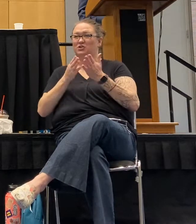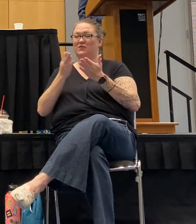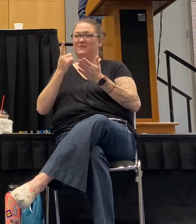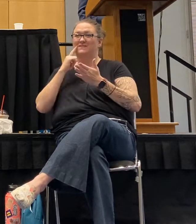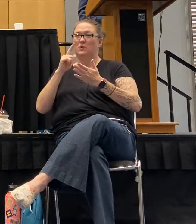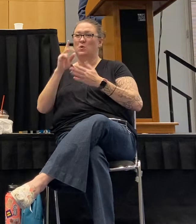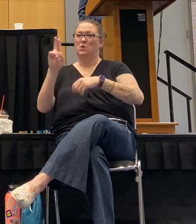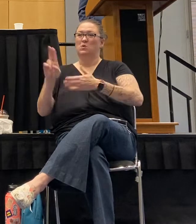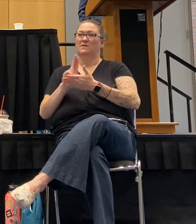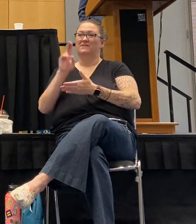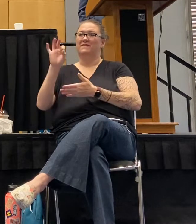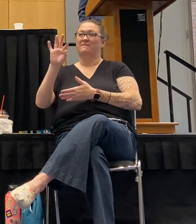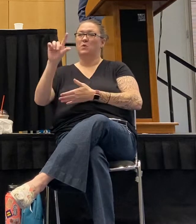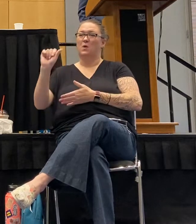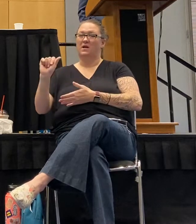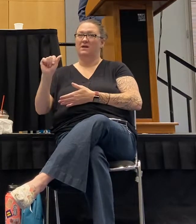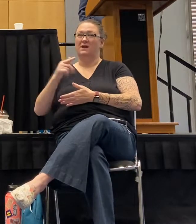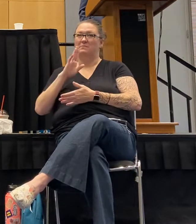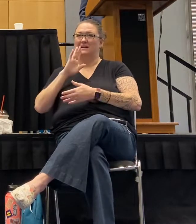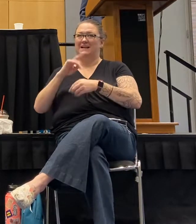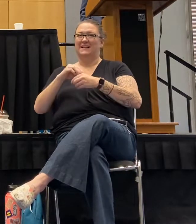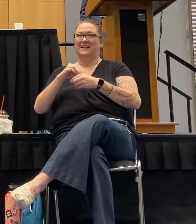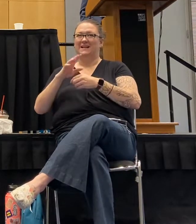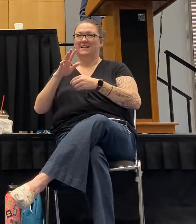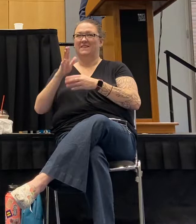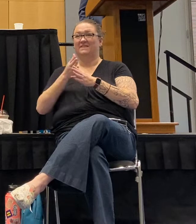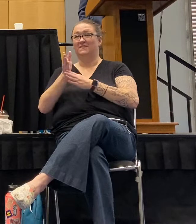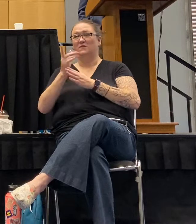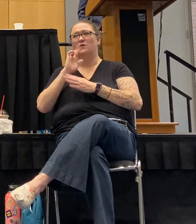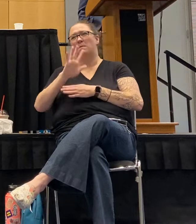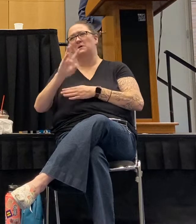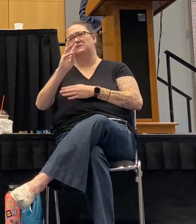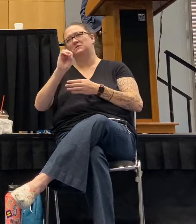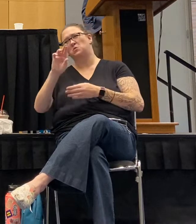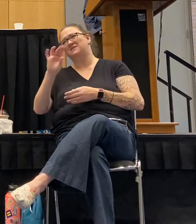Florida. I've been in the field for about 6 to 7 years,